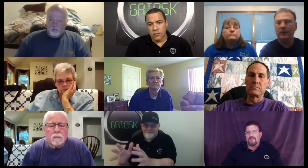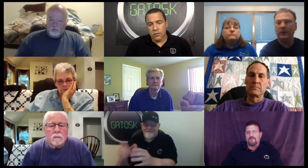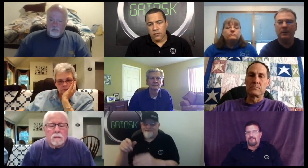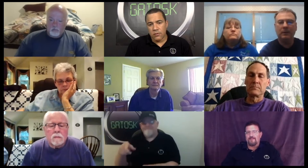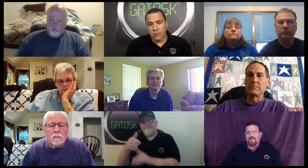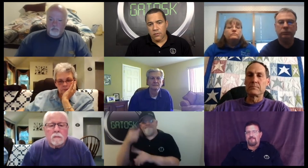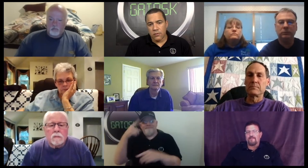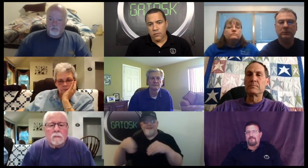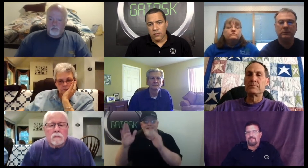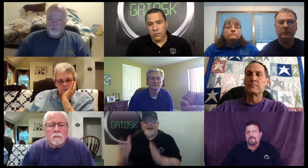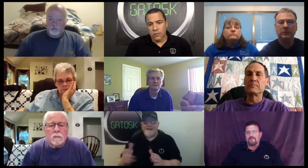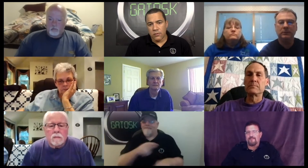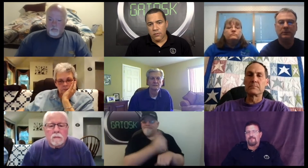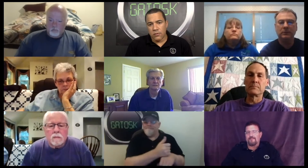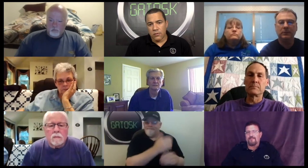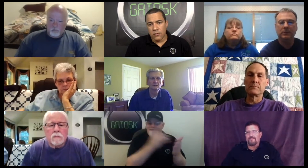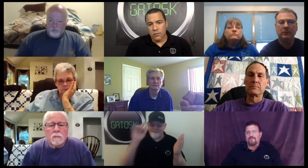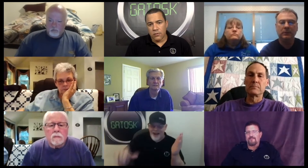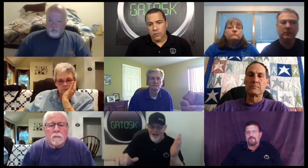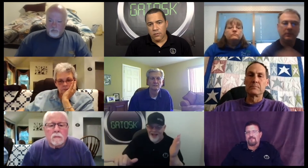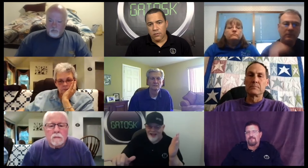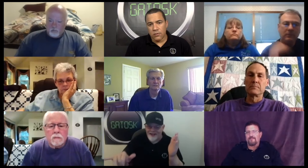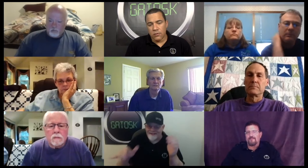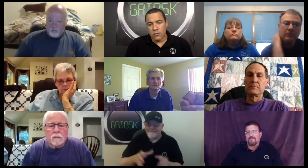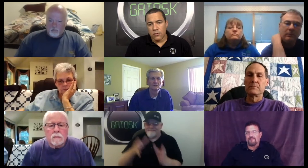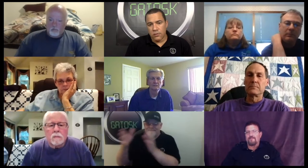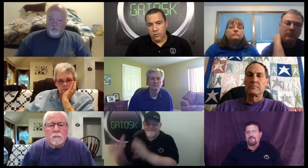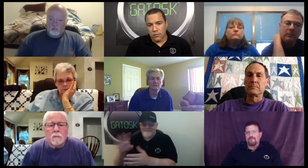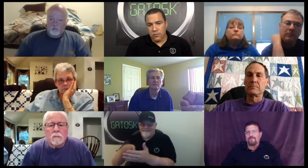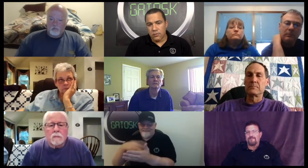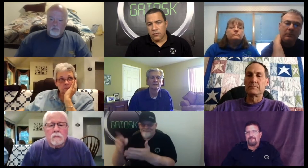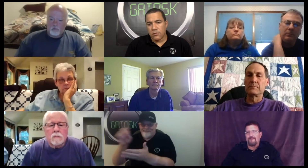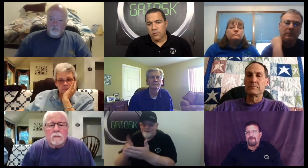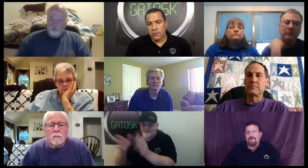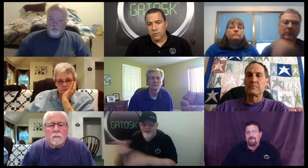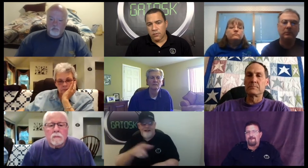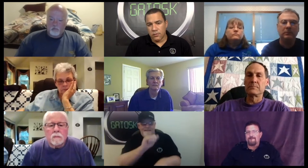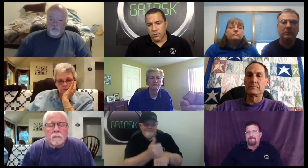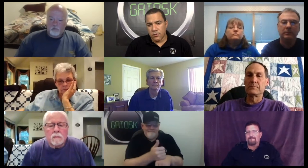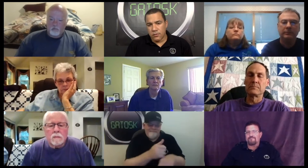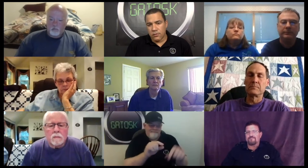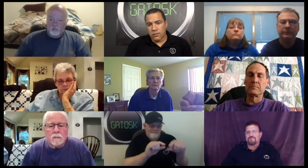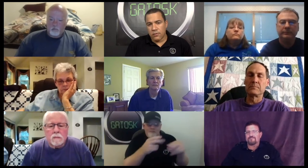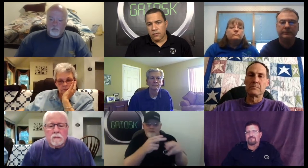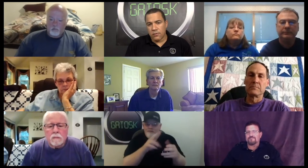Gatosk opportunities. This is for the seller. We have a setup for that, and then we have the graphic designer, and there's